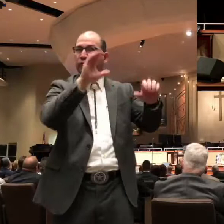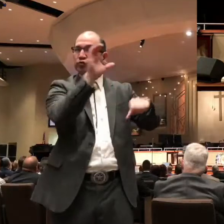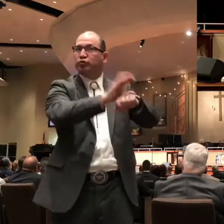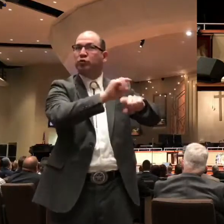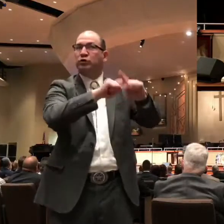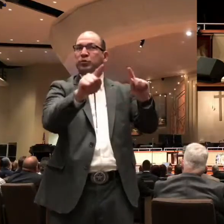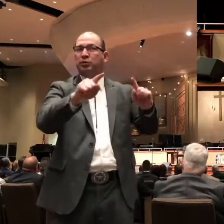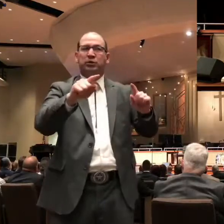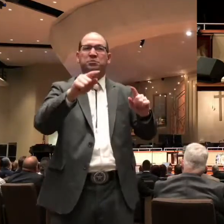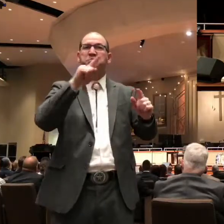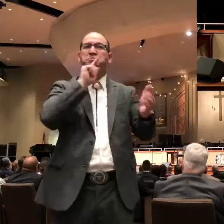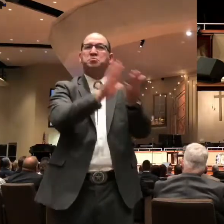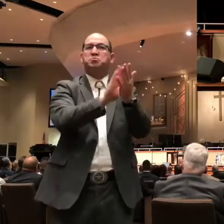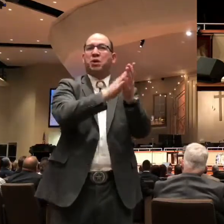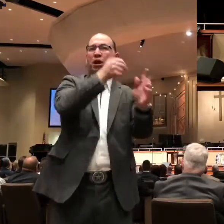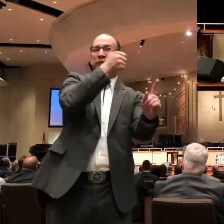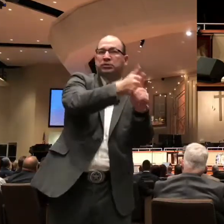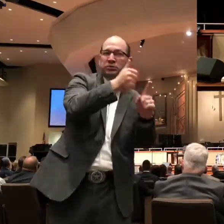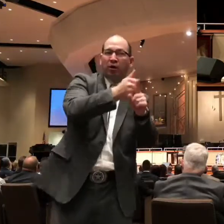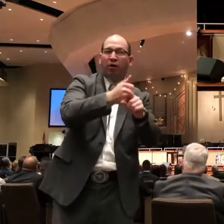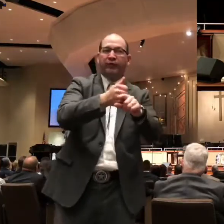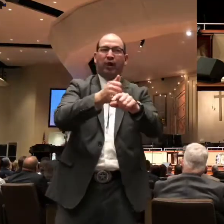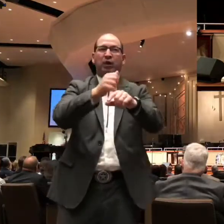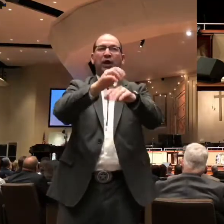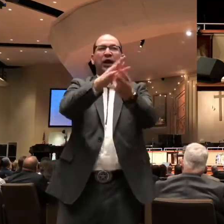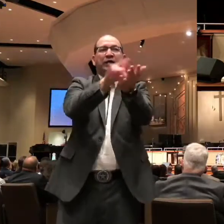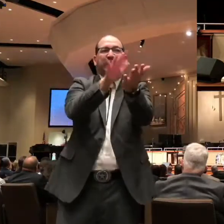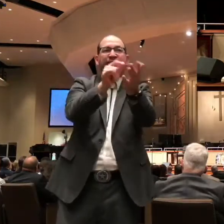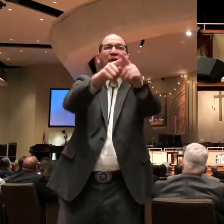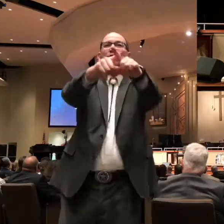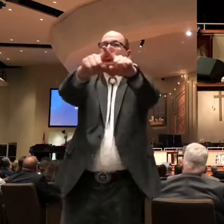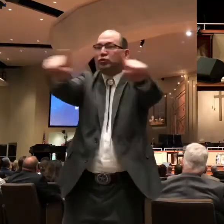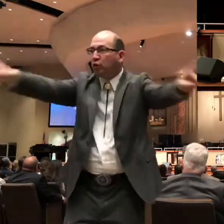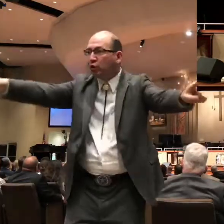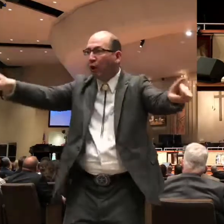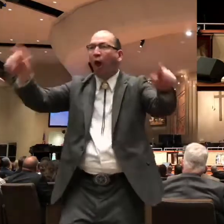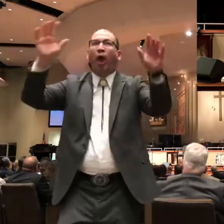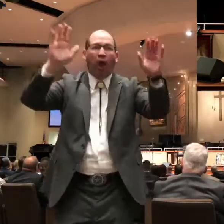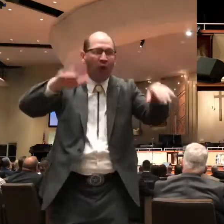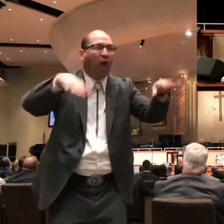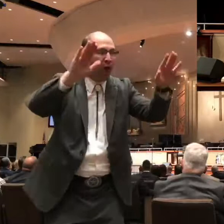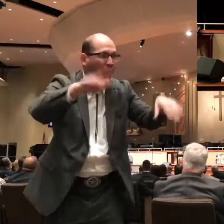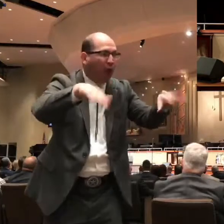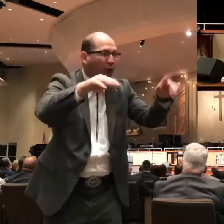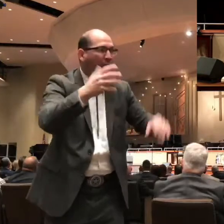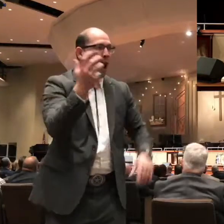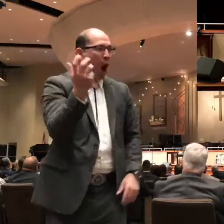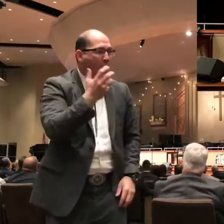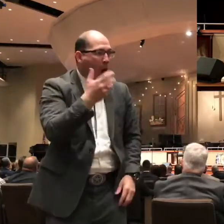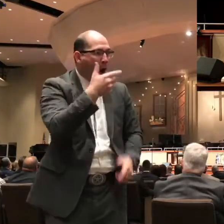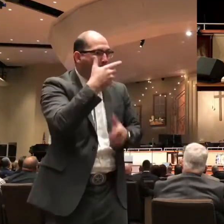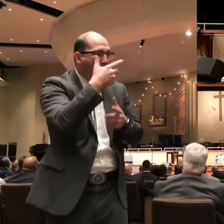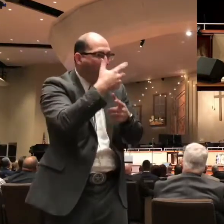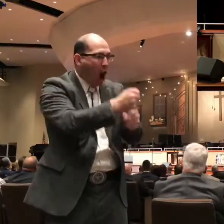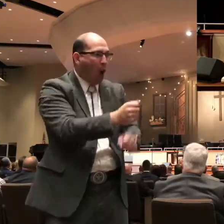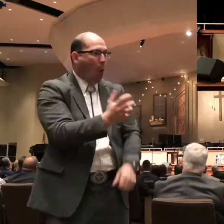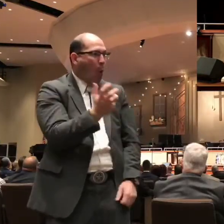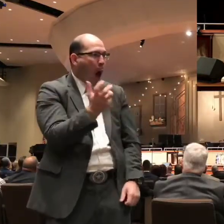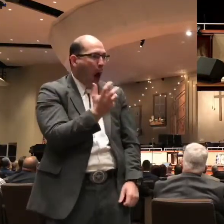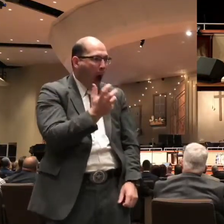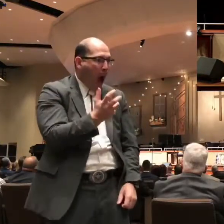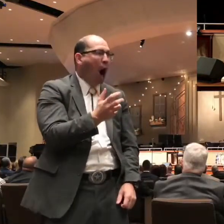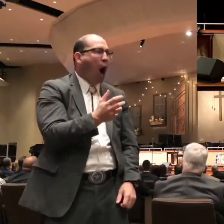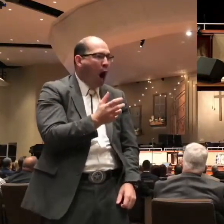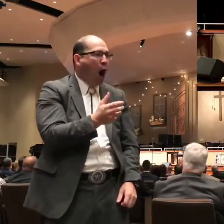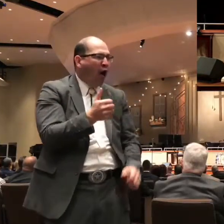make prey on every other local church via the internet. They are not men with ethics. They are not